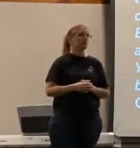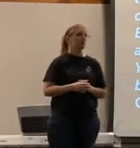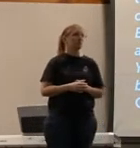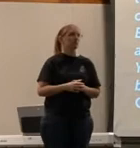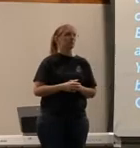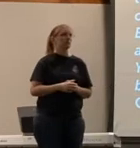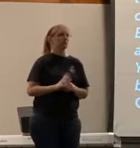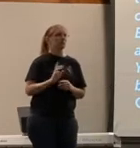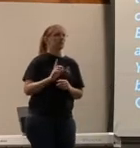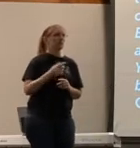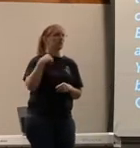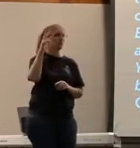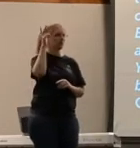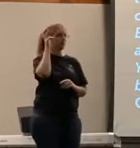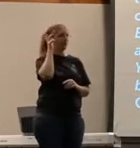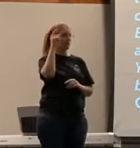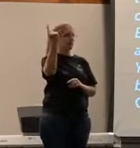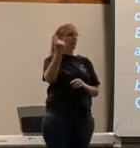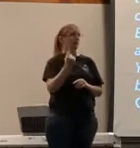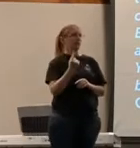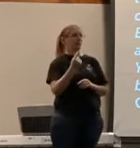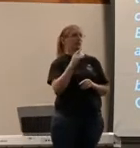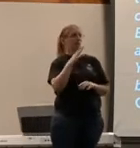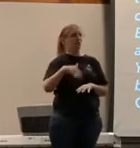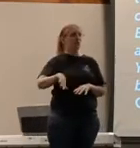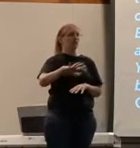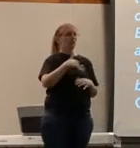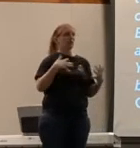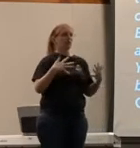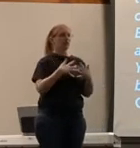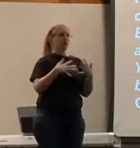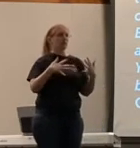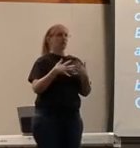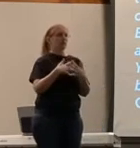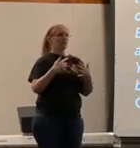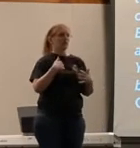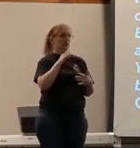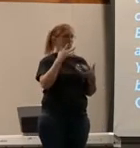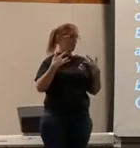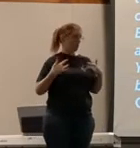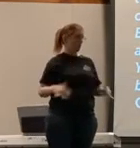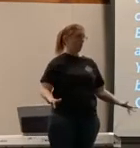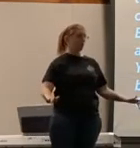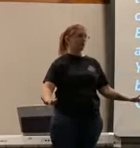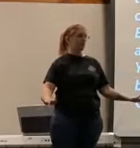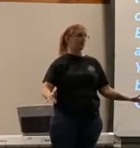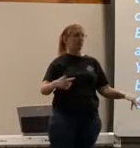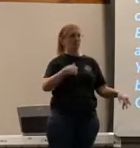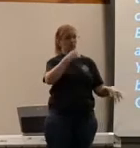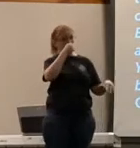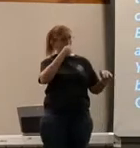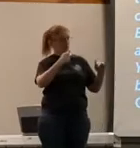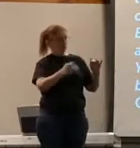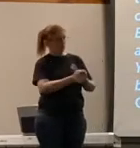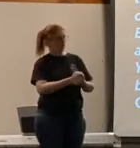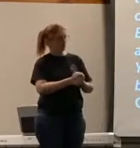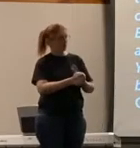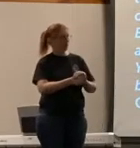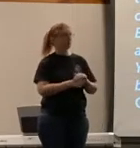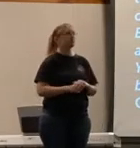Adam says, "When I heard the sound of you coming in the garden, I was afraid because I am naked, so I hid from you."